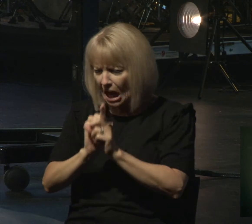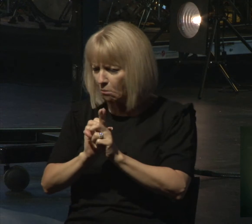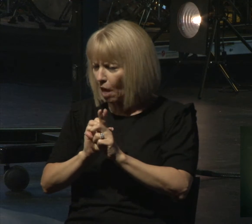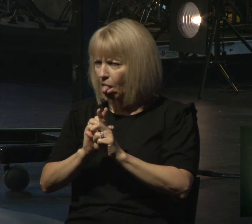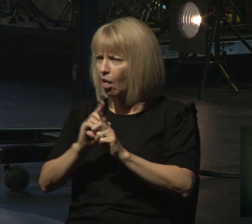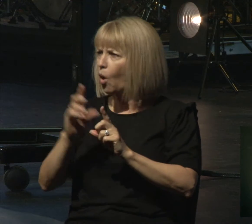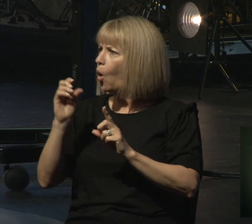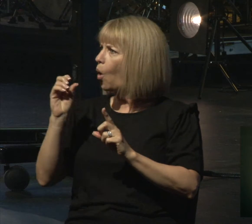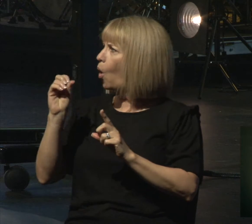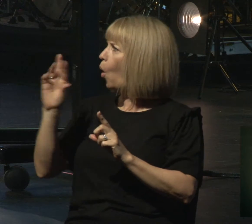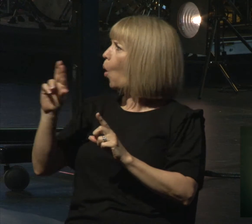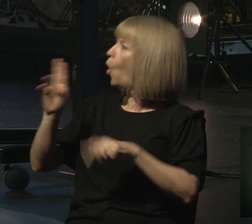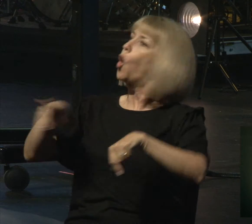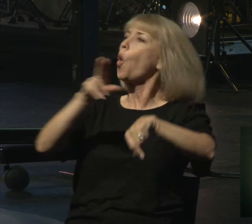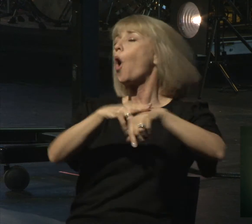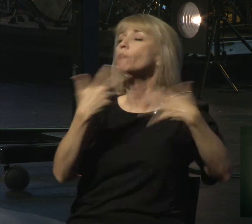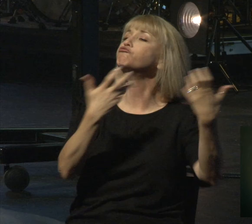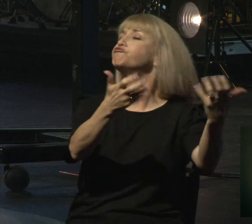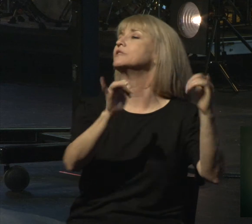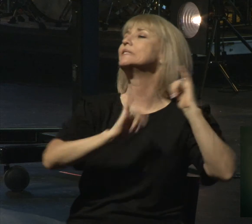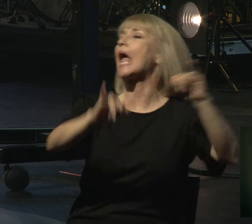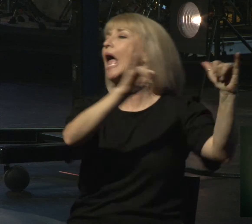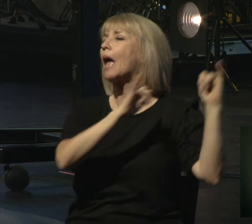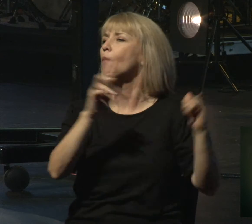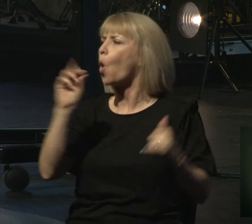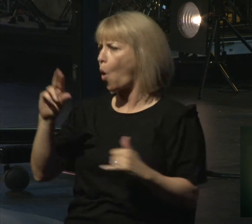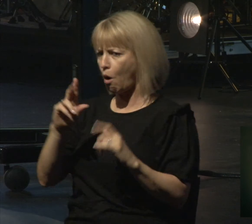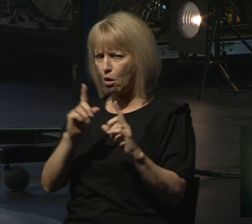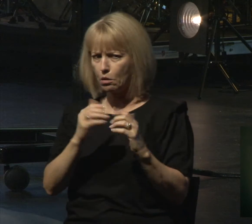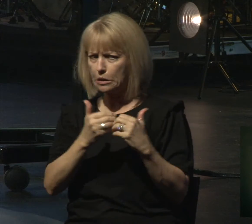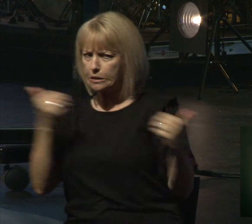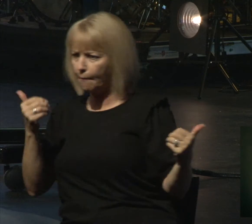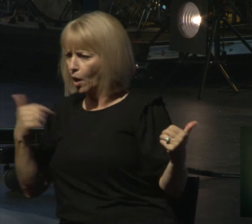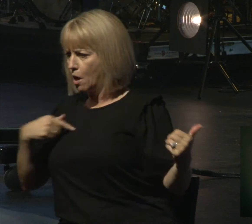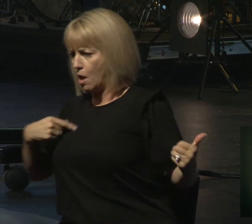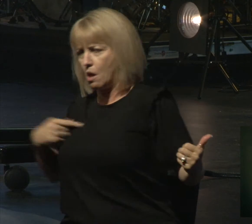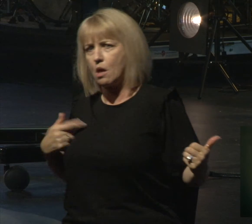disciples of Jesus? You know, the difference between the crowd and the